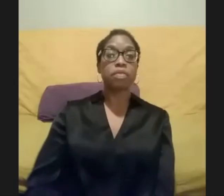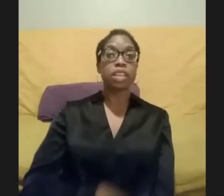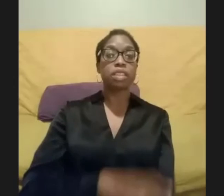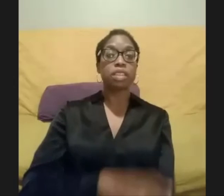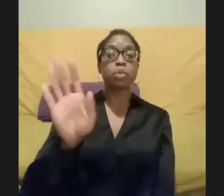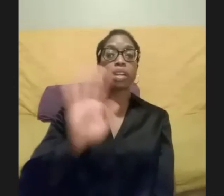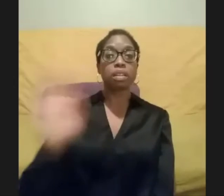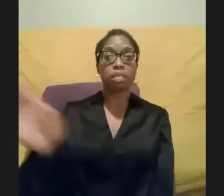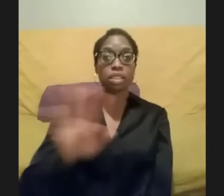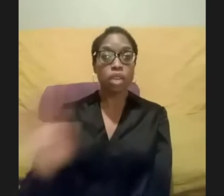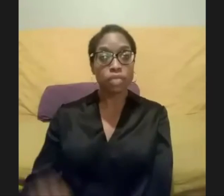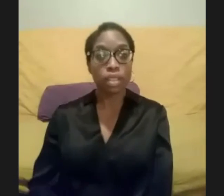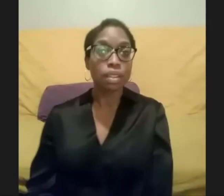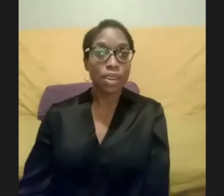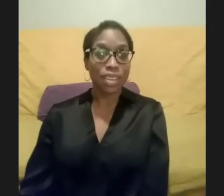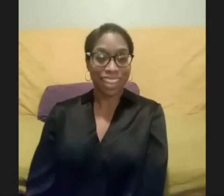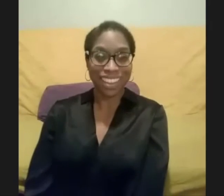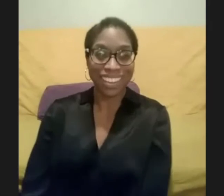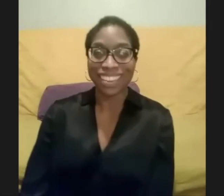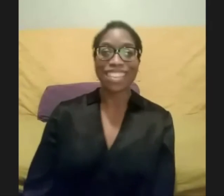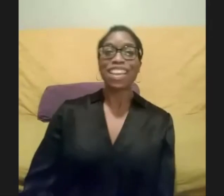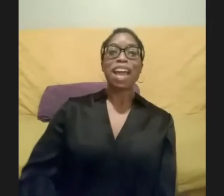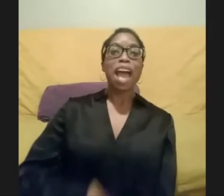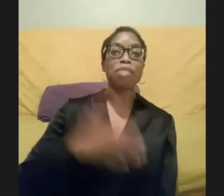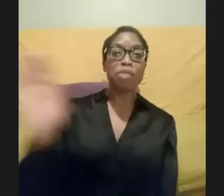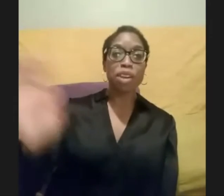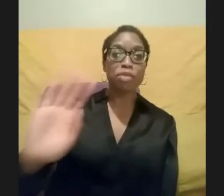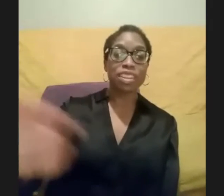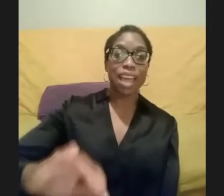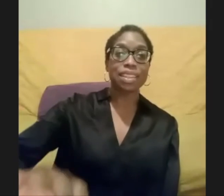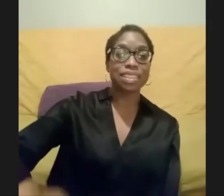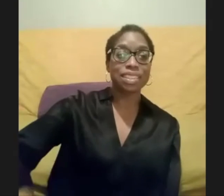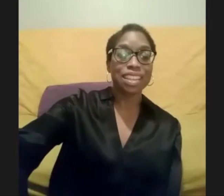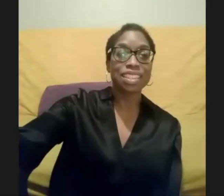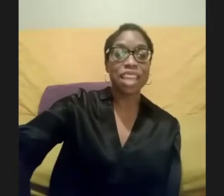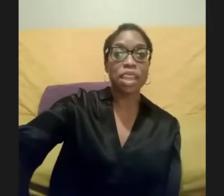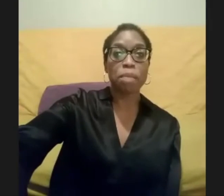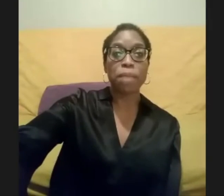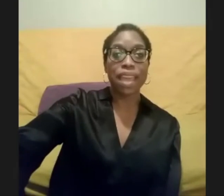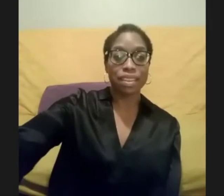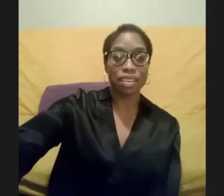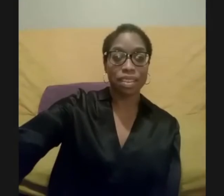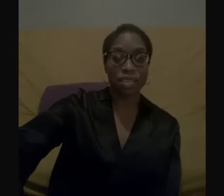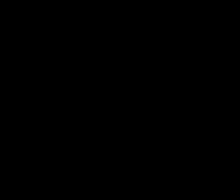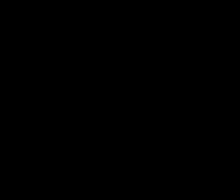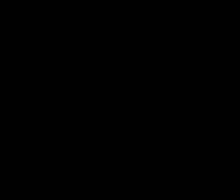off Twitter. That's stressful. Okay. Oh boy. Thank you, Dr. Akeke. Take care. Bye-bye. Thank you. Bye-bye.